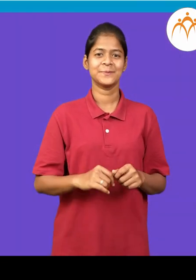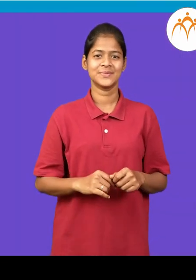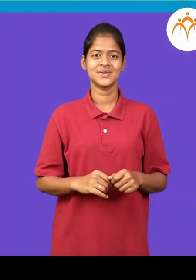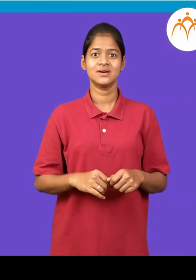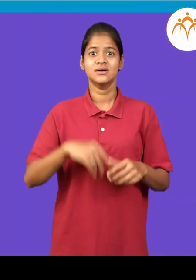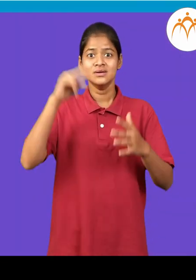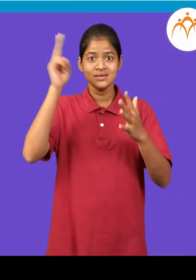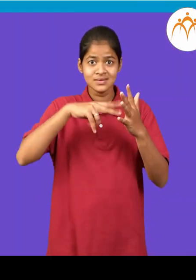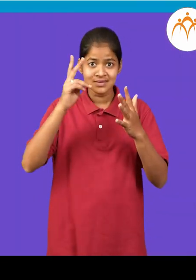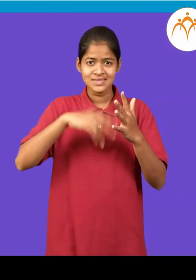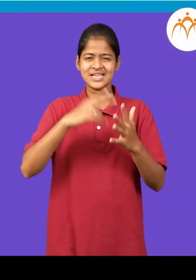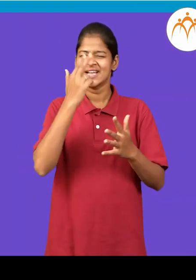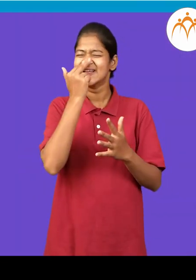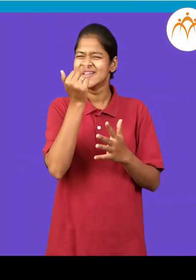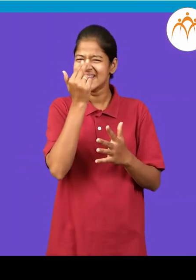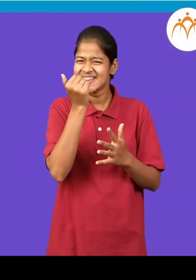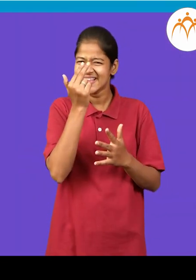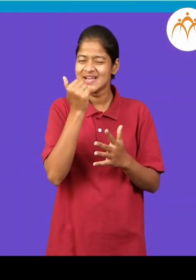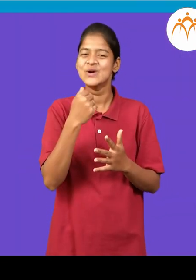see one more poem.